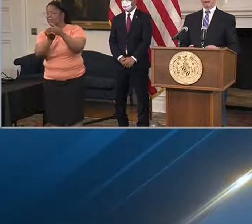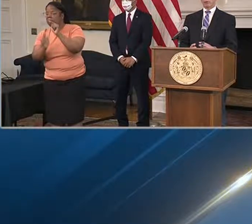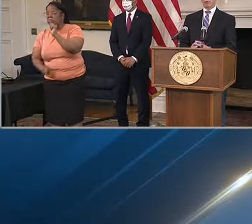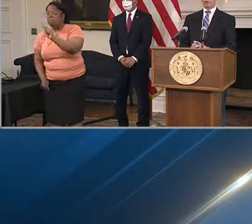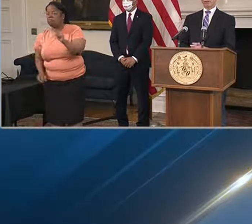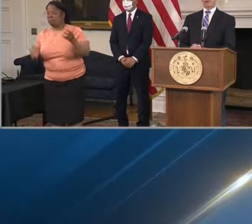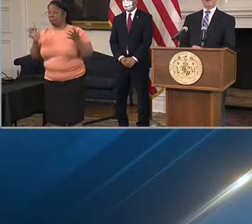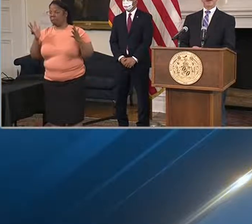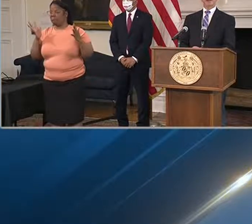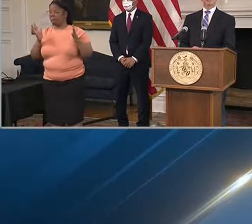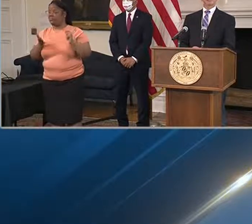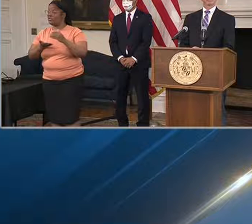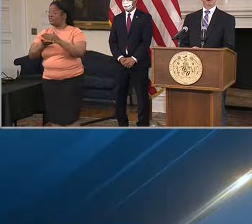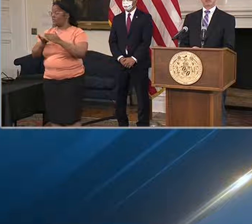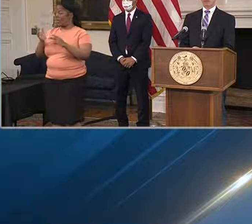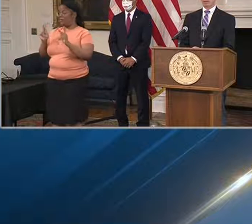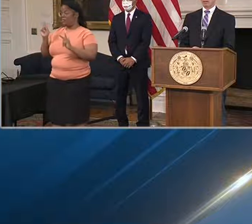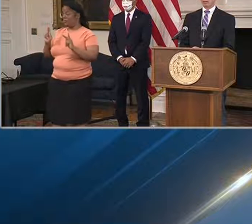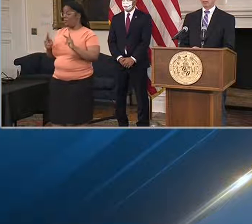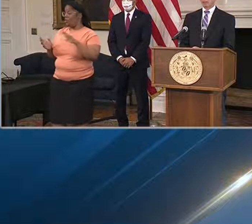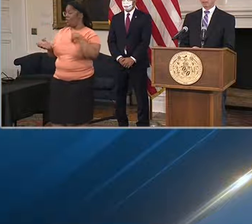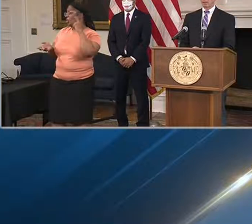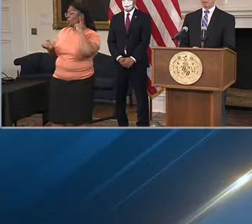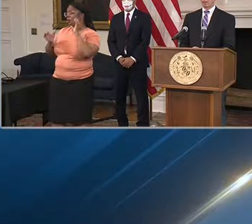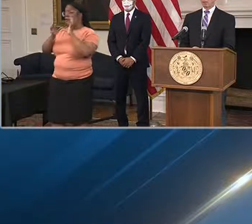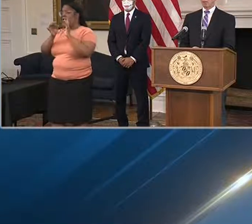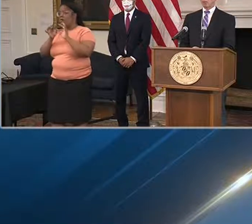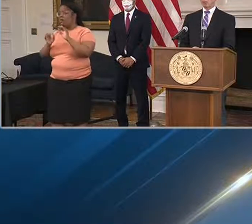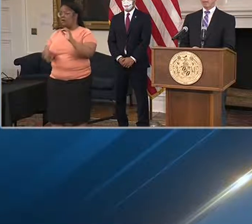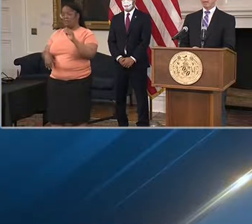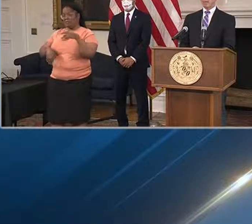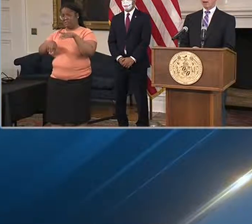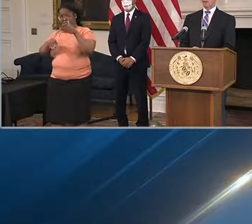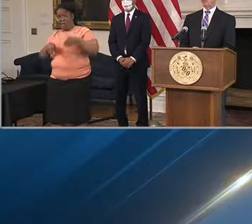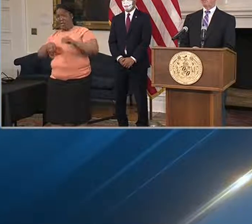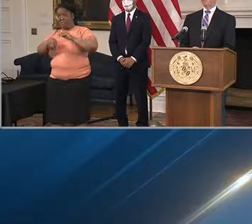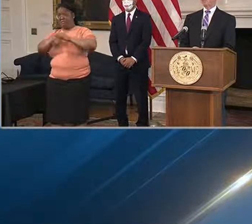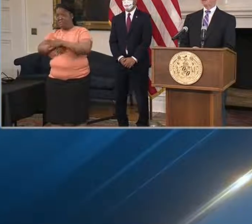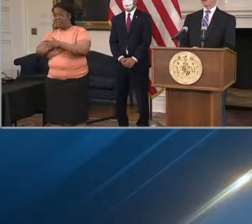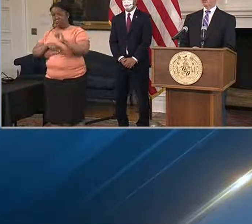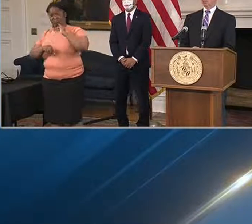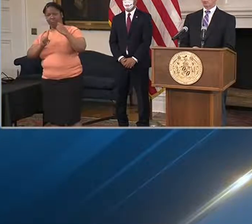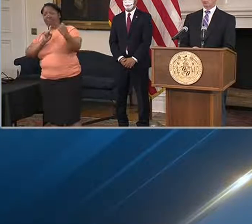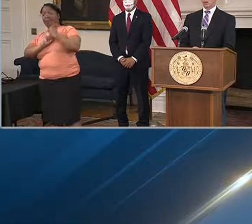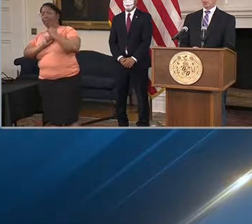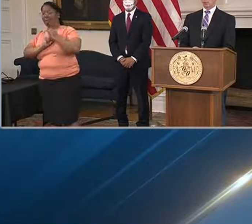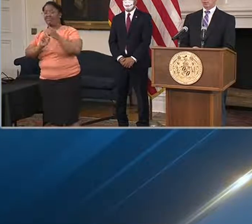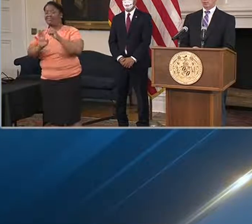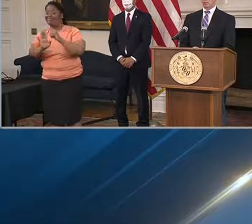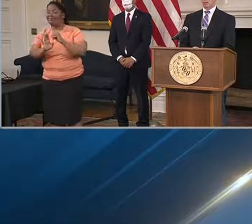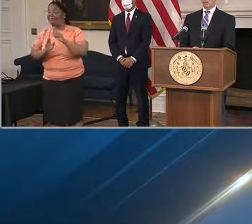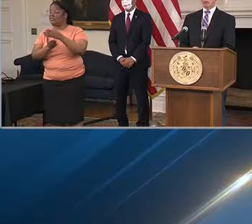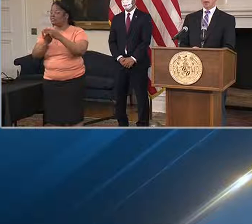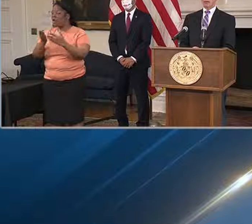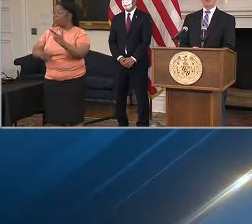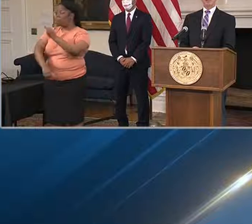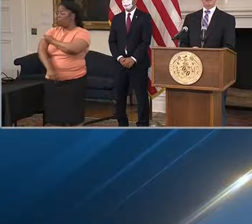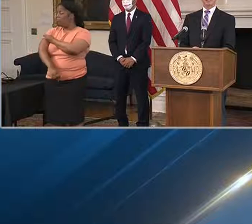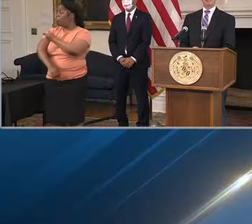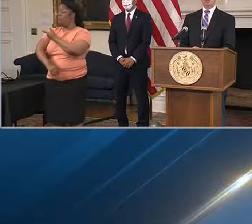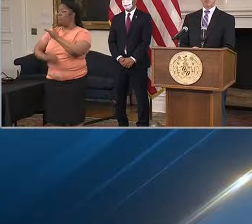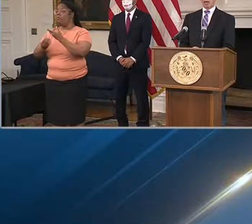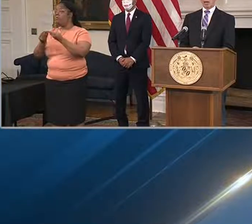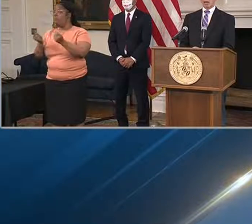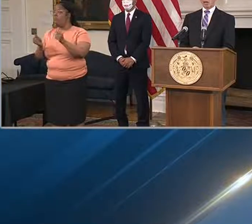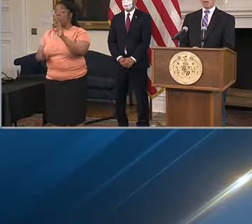Some say, I've heard there are side effects. Are they severe? Some people may get mild symptoms that last a short time. These are not